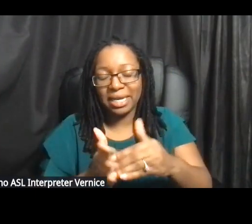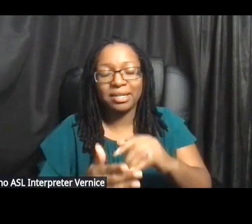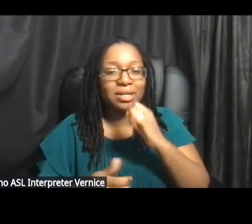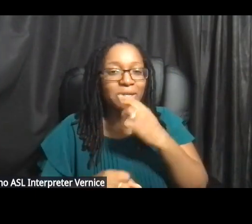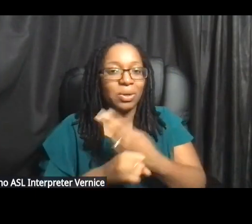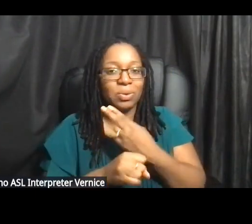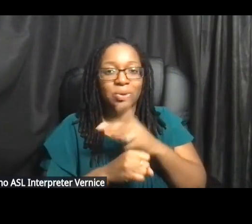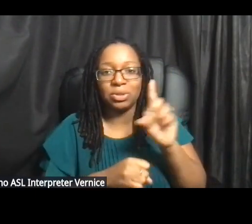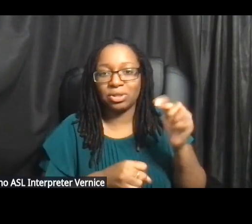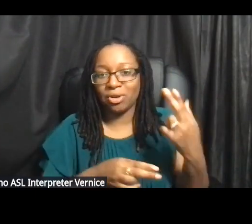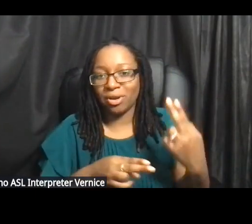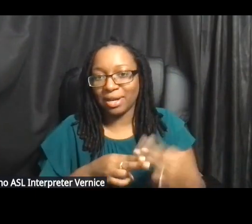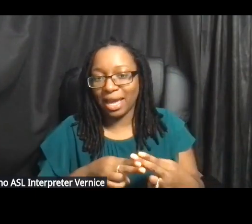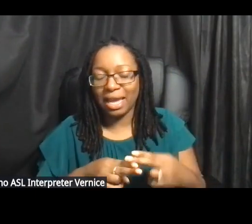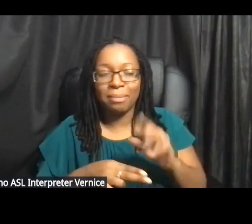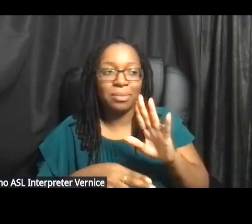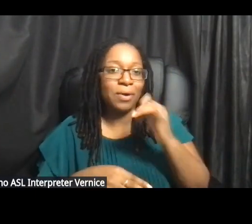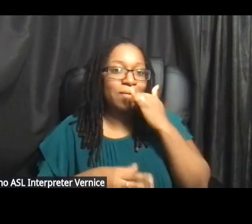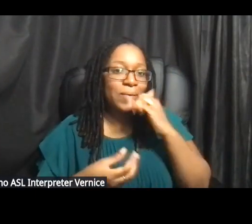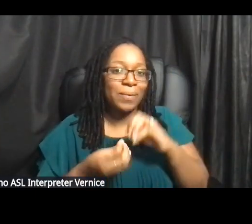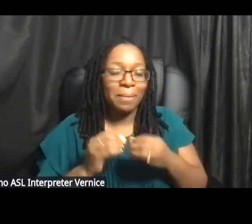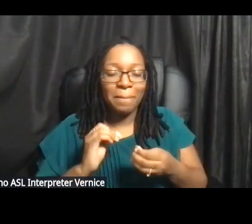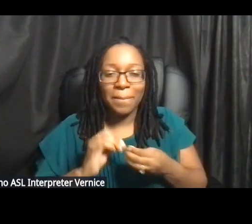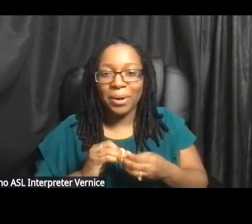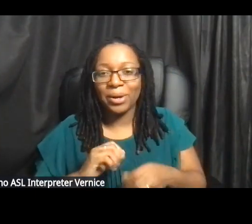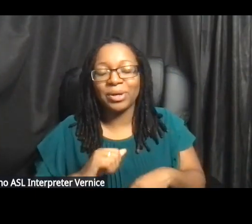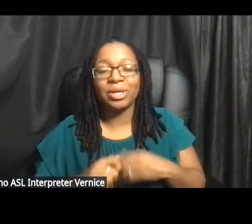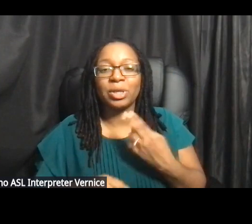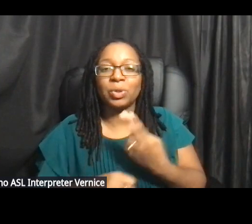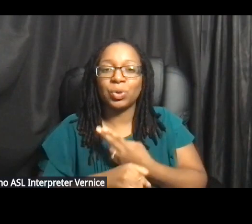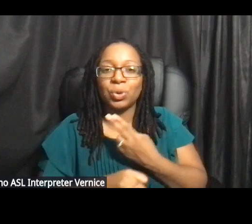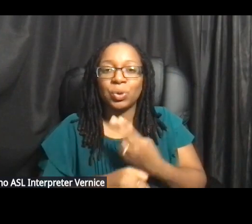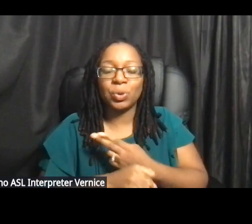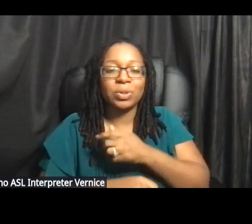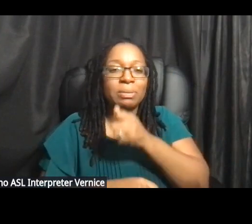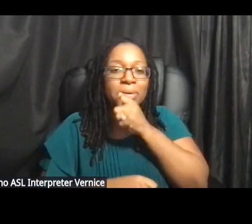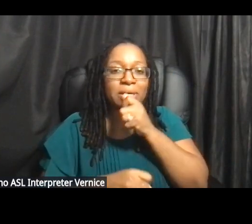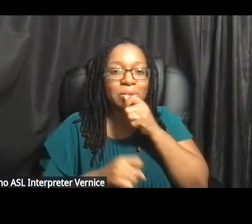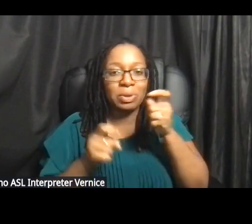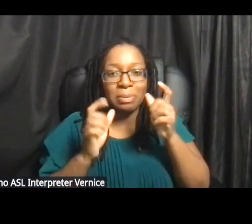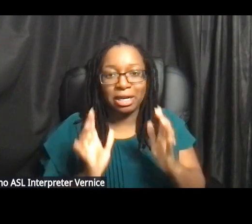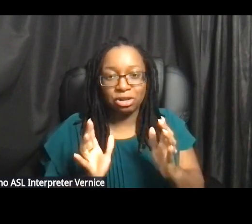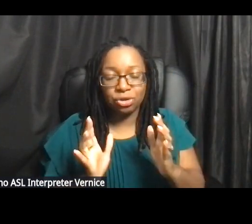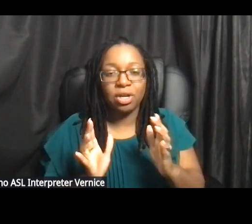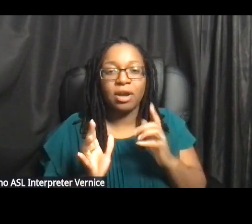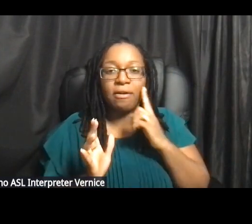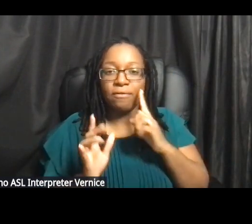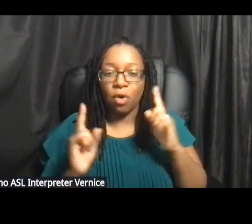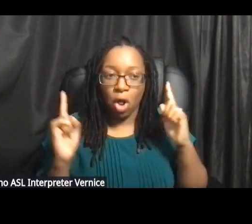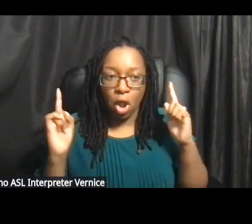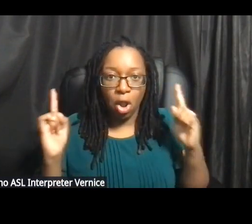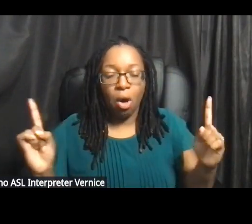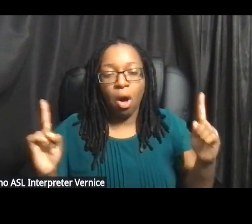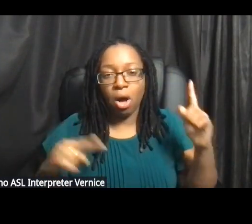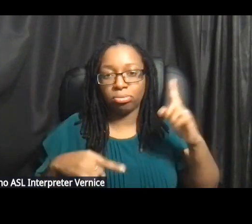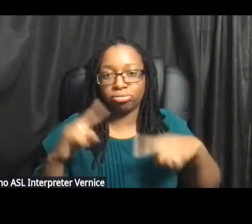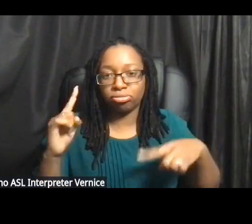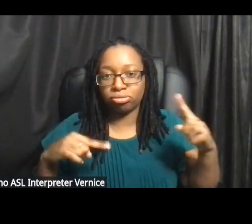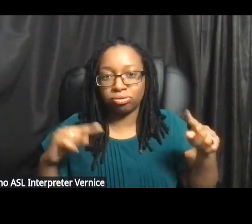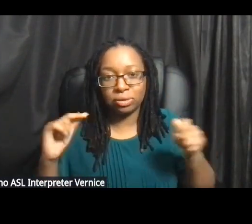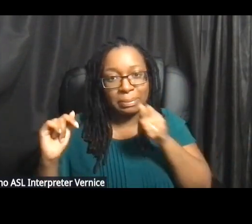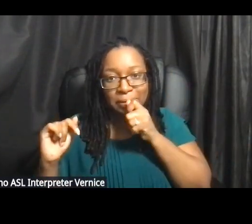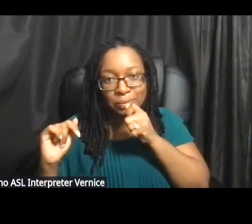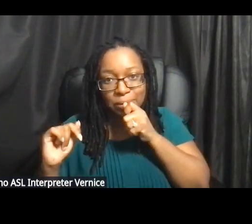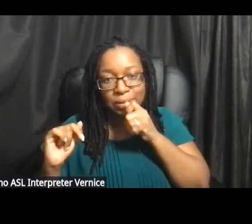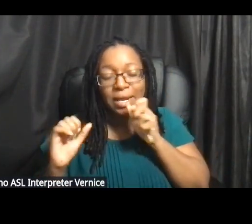dog's name. Do not use your phone number. Use a password manager to generate a long random password, and then let that